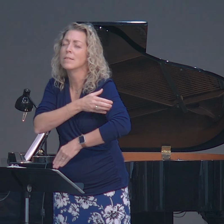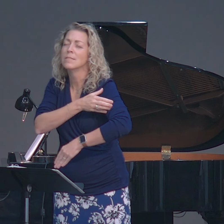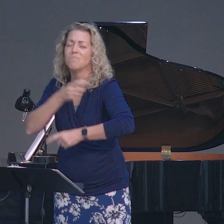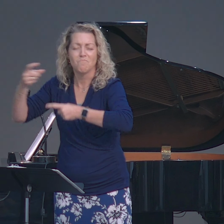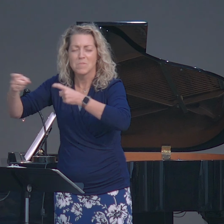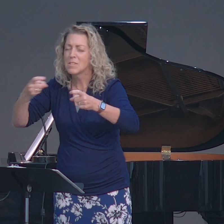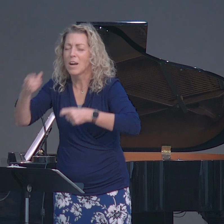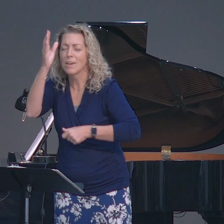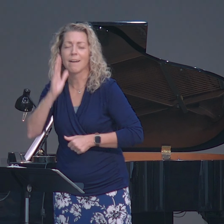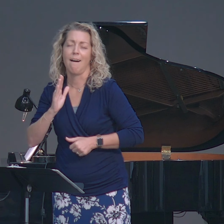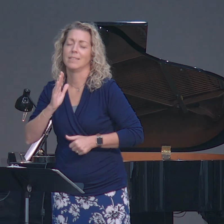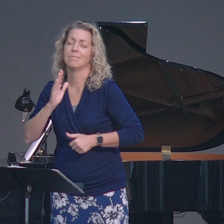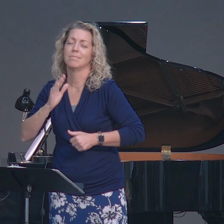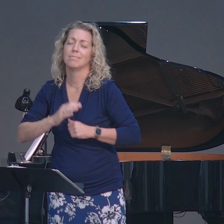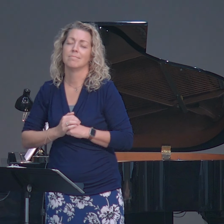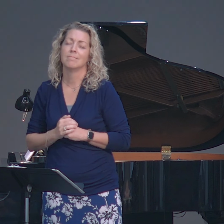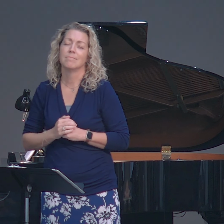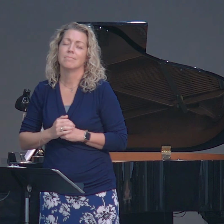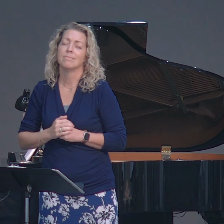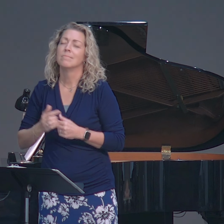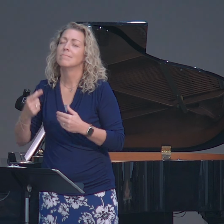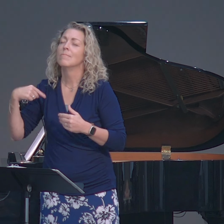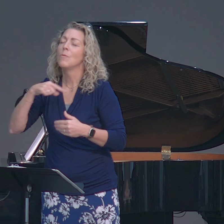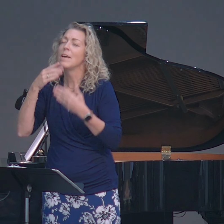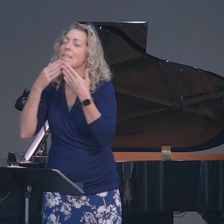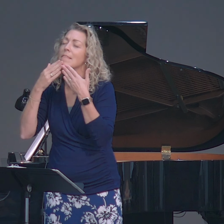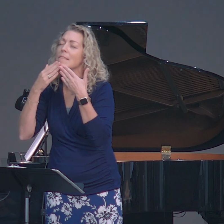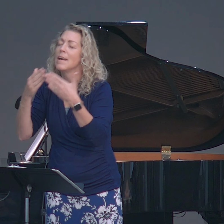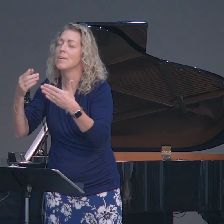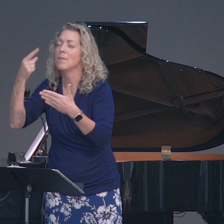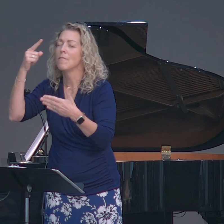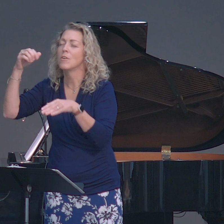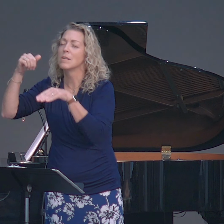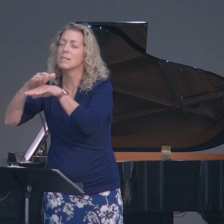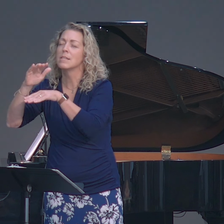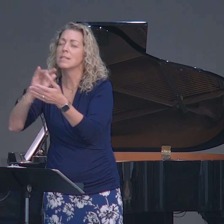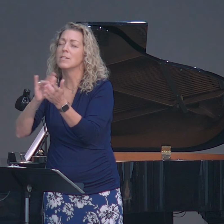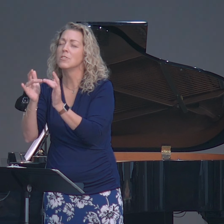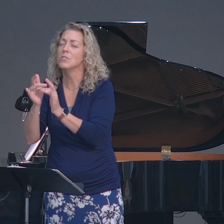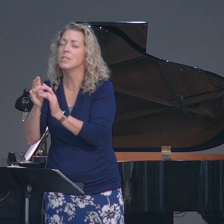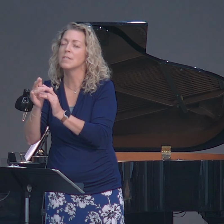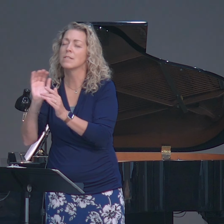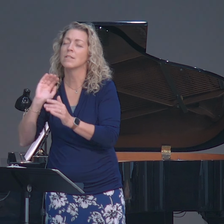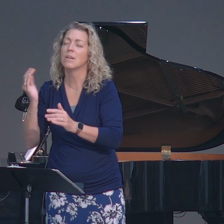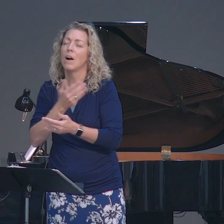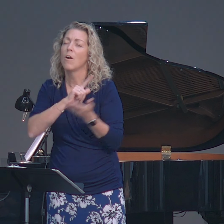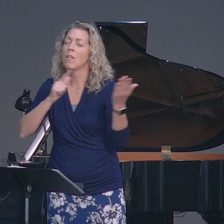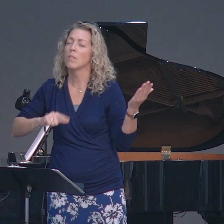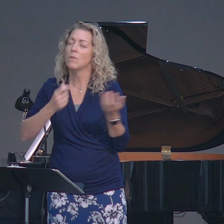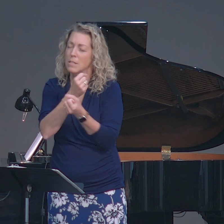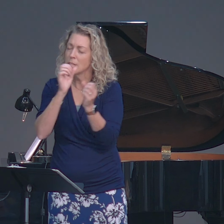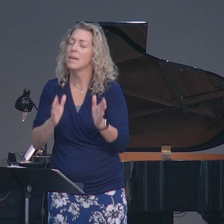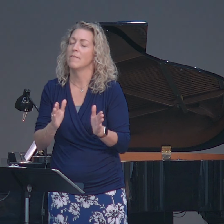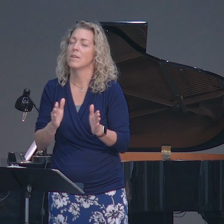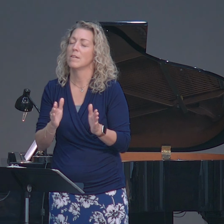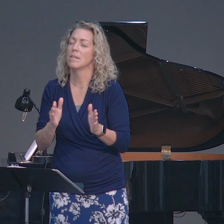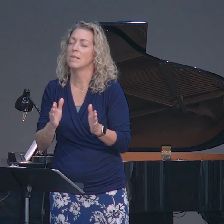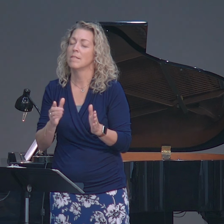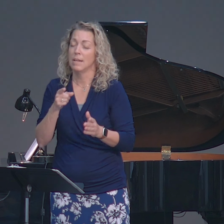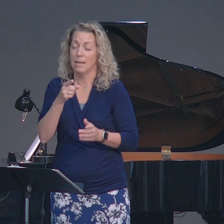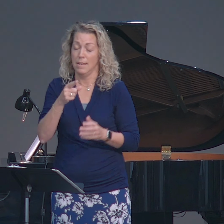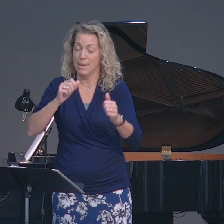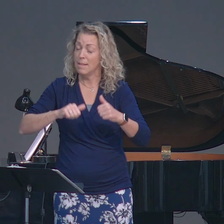Lord. And Lord, we thank you for sending your Son, our Lord and Savior, Jesus Christ, to live